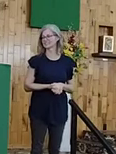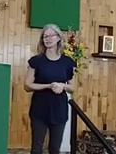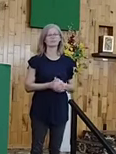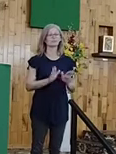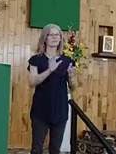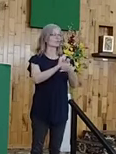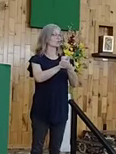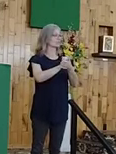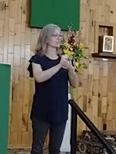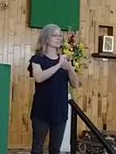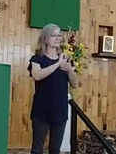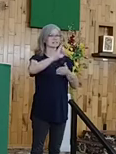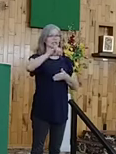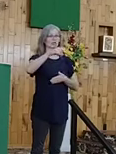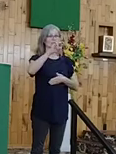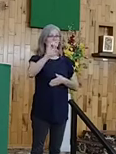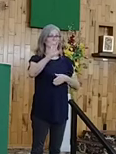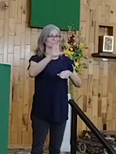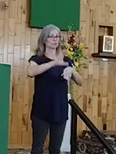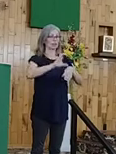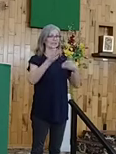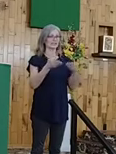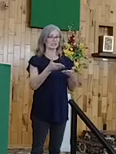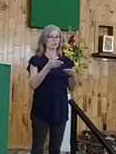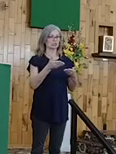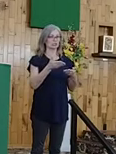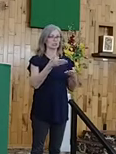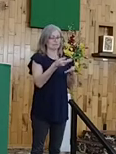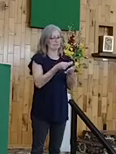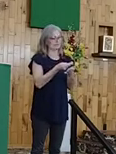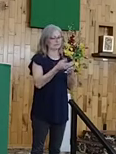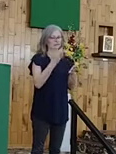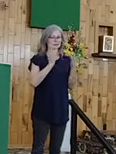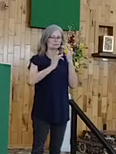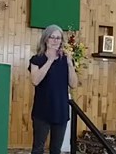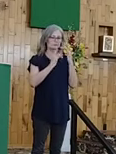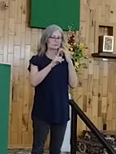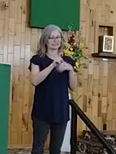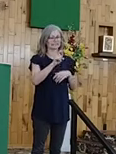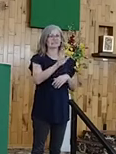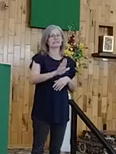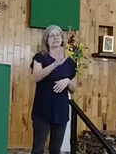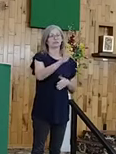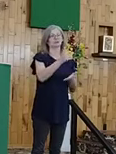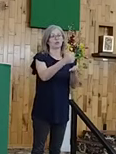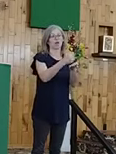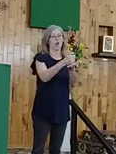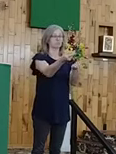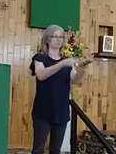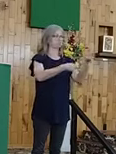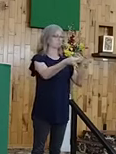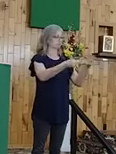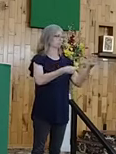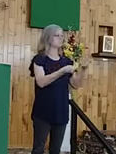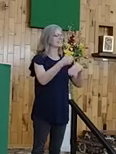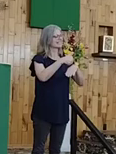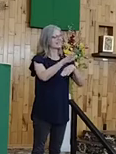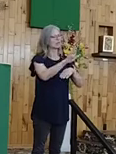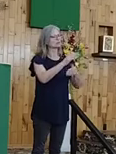Your St. Jude Chapel at Shaw Communities is in great need of your financial contribution. You can now send your